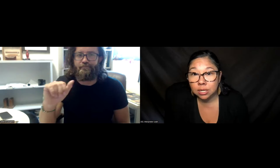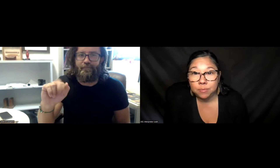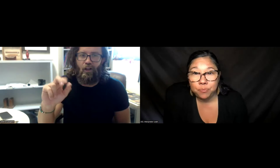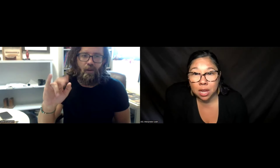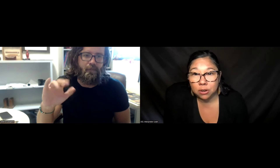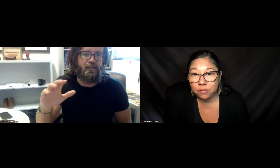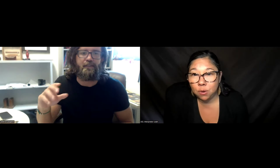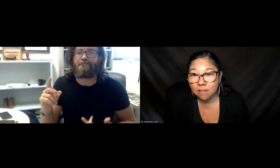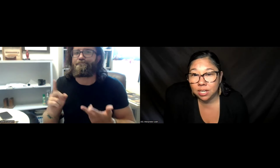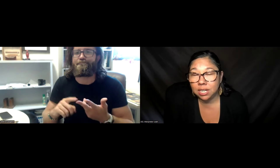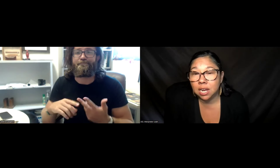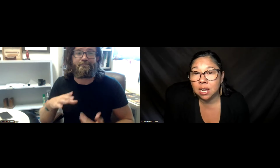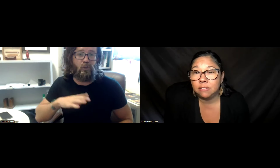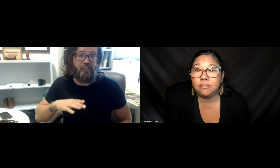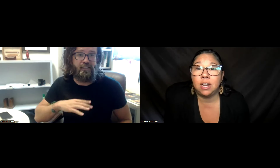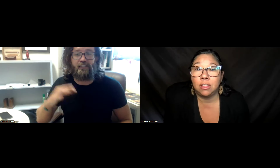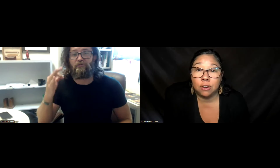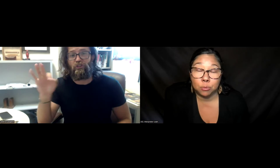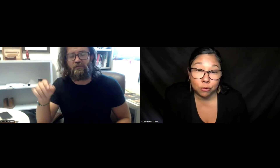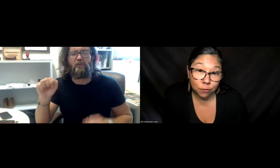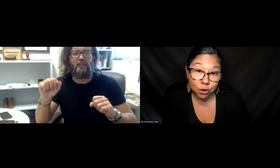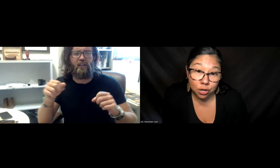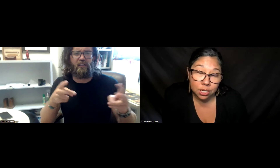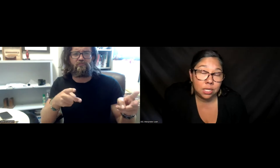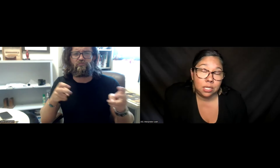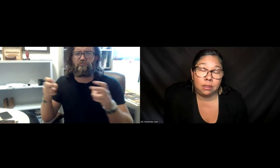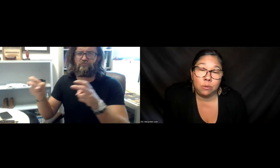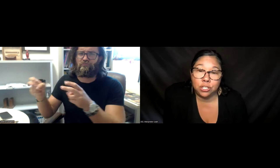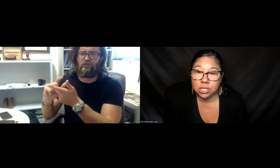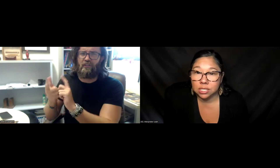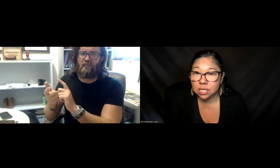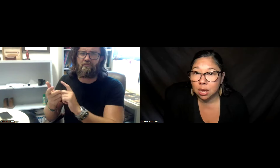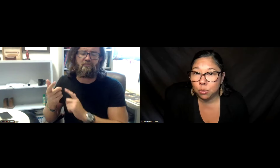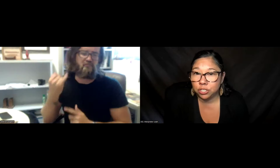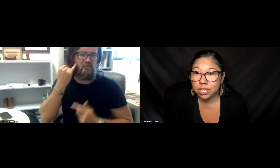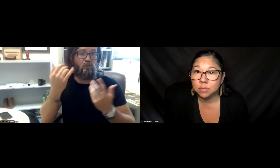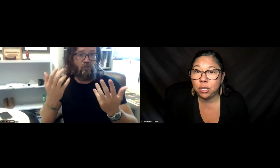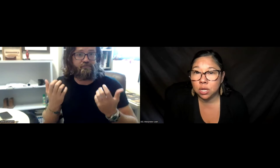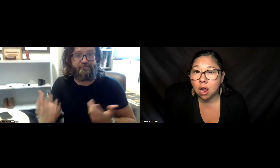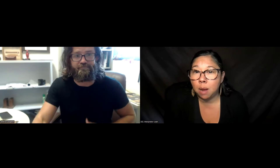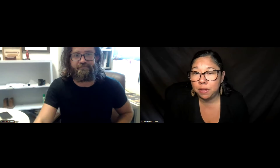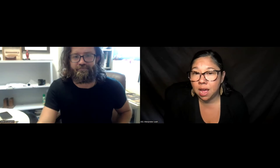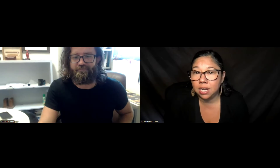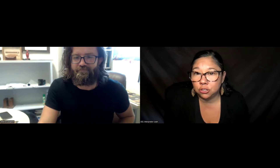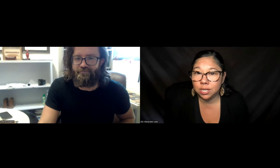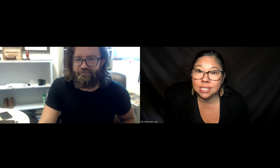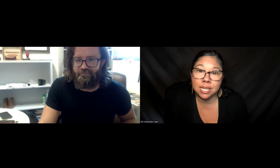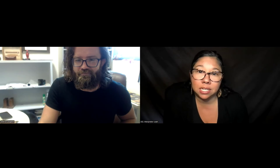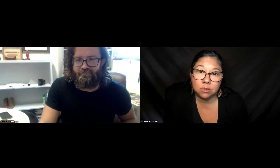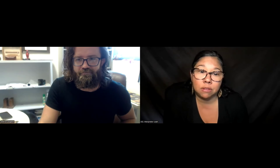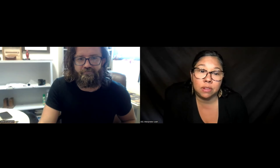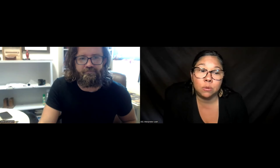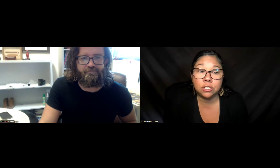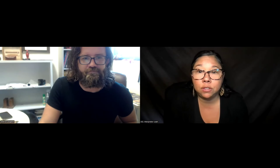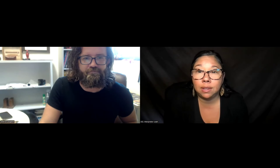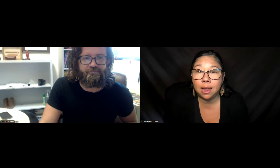Spanish. I don't know if you have any other preferred languages, Portuguese, but you can copy that and translate it